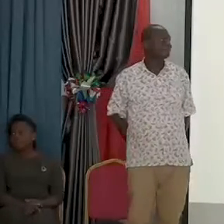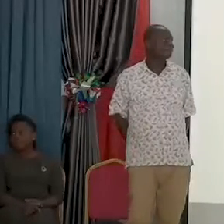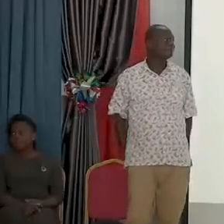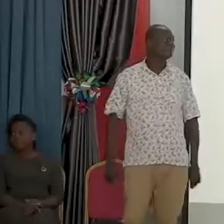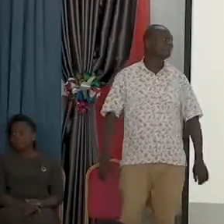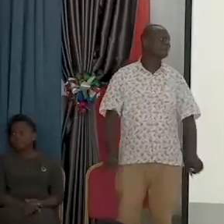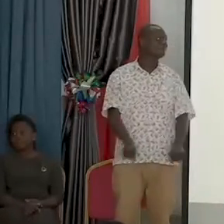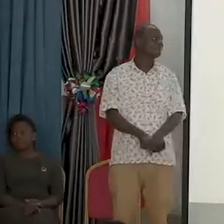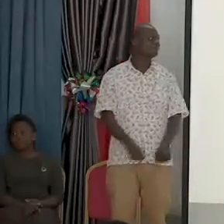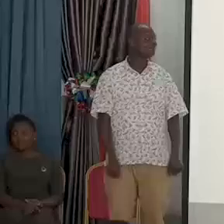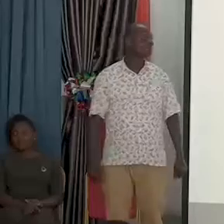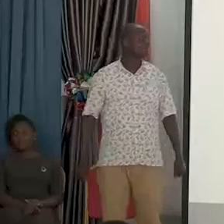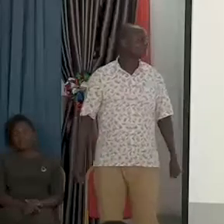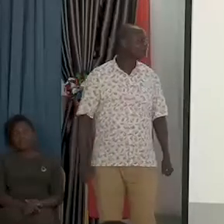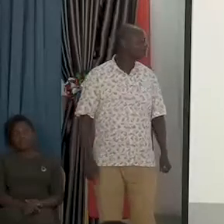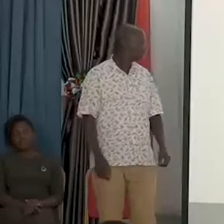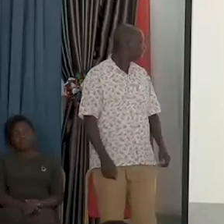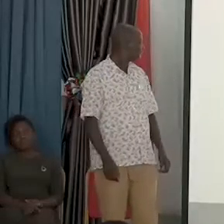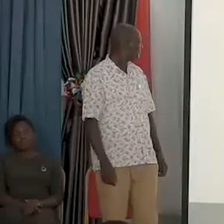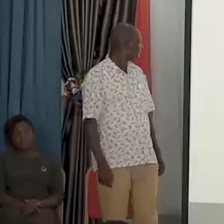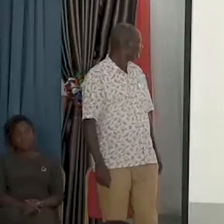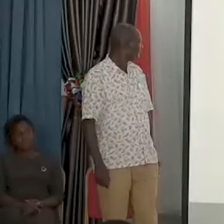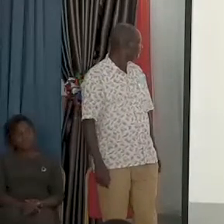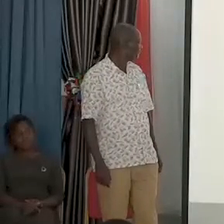Oh, ask again. Okay.